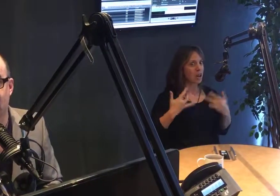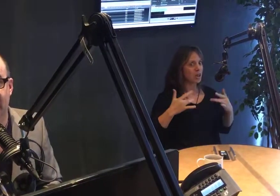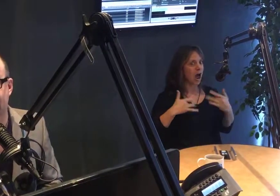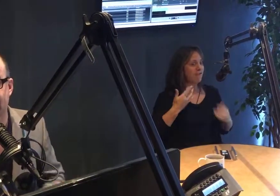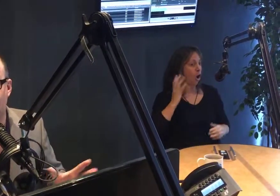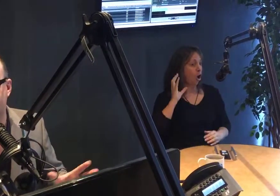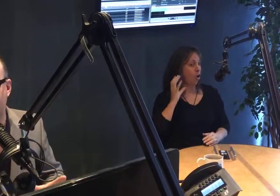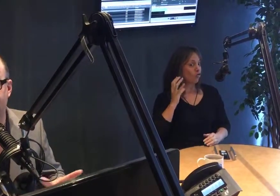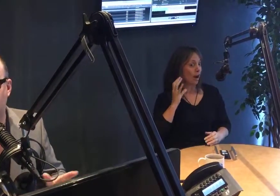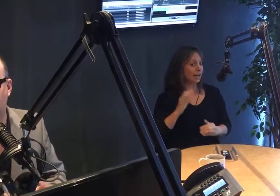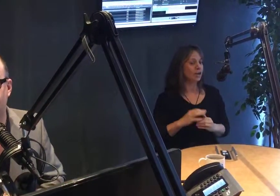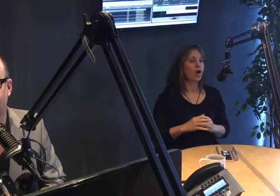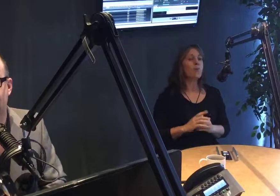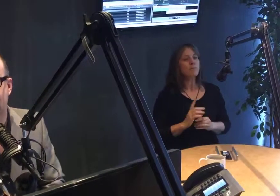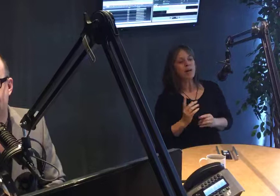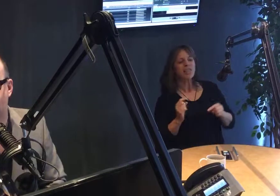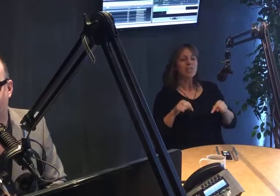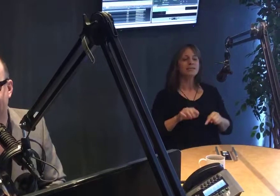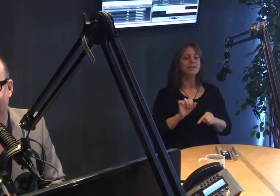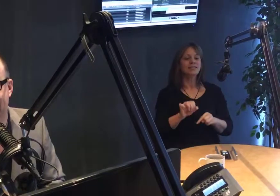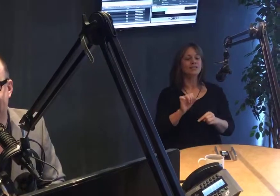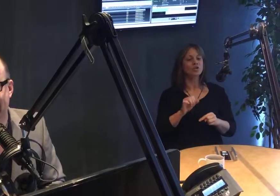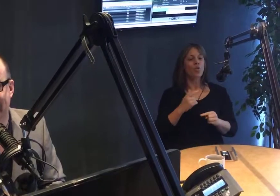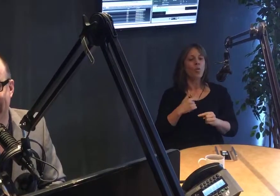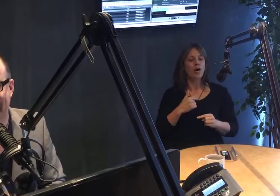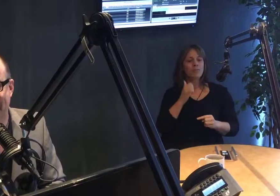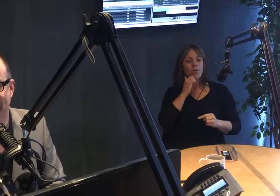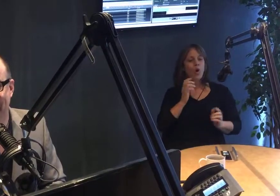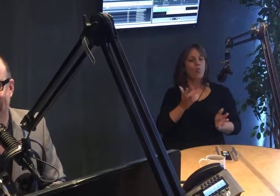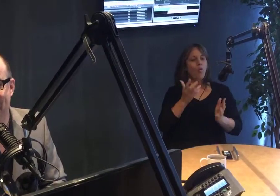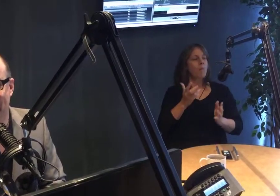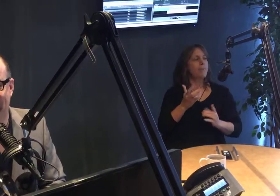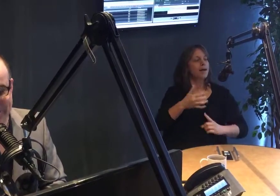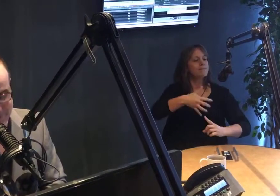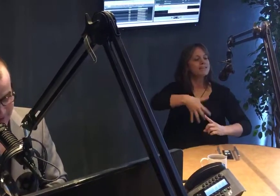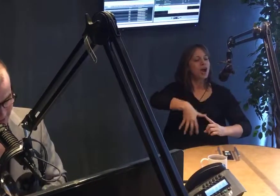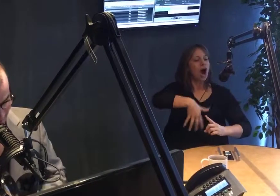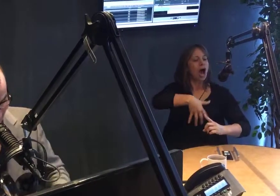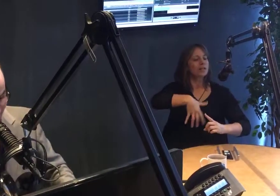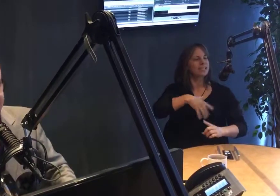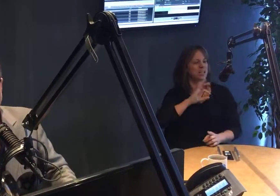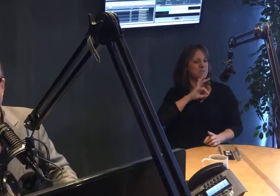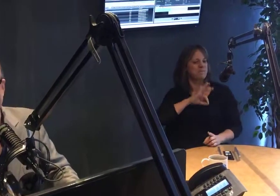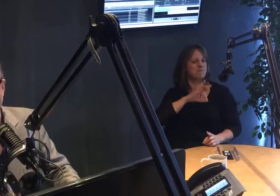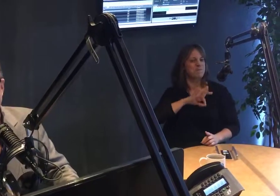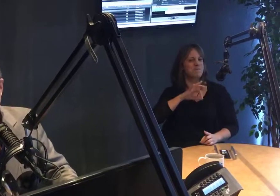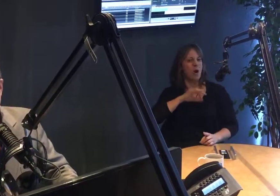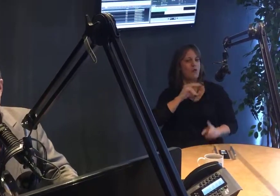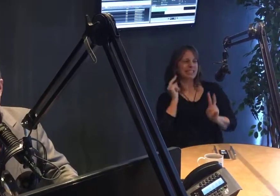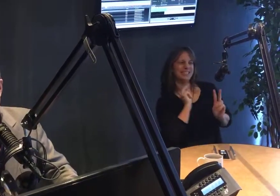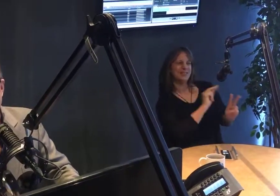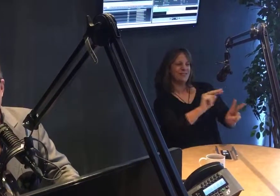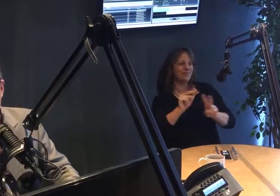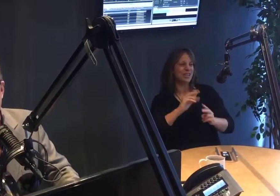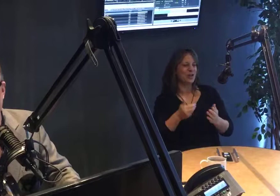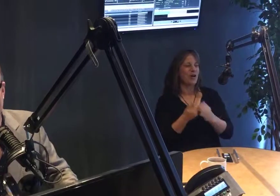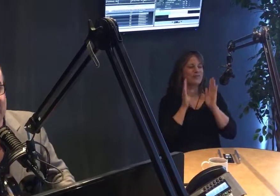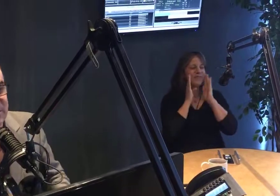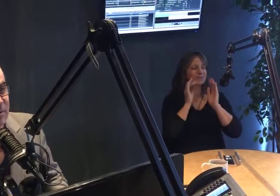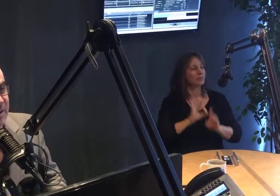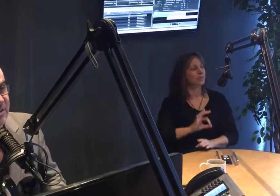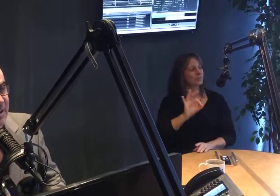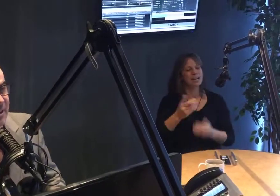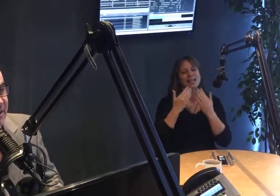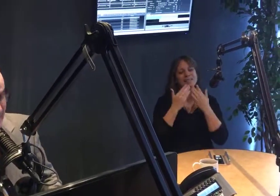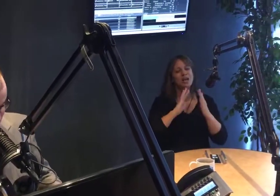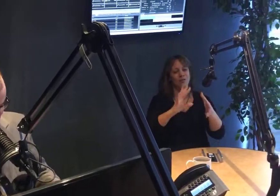the radio, but this is kind of like your behind the scenes bonus feature on our Facebook page this morning. So thanks